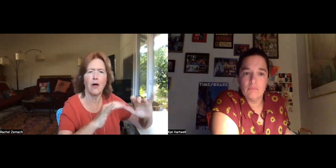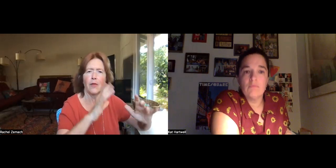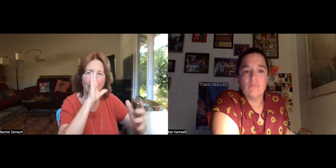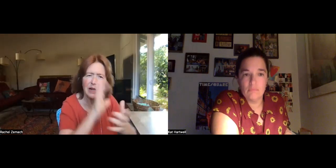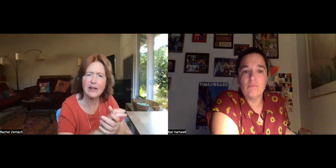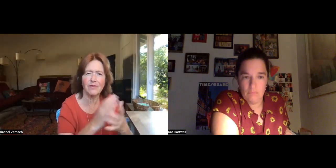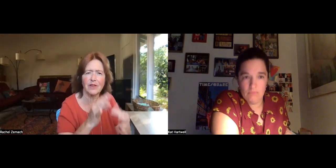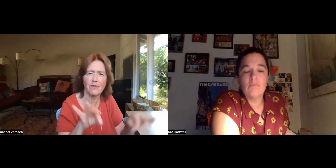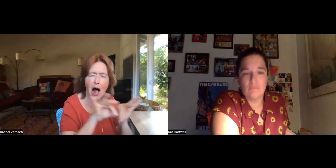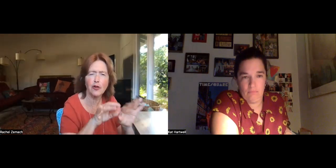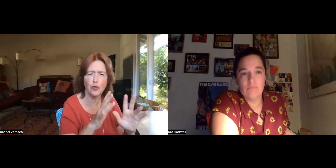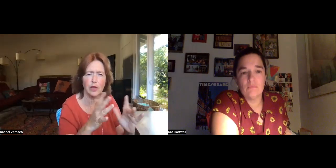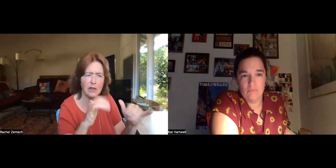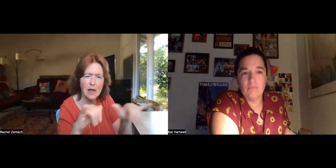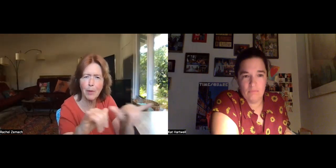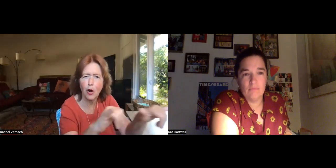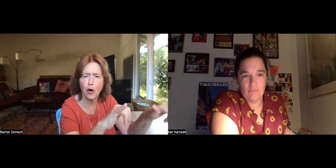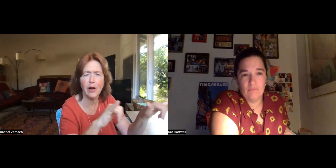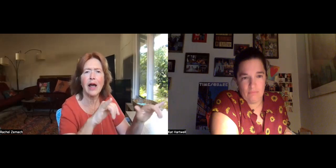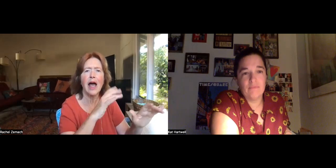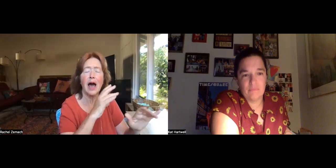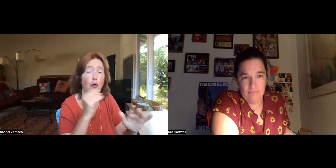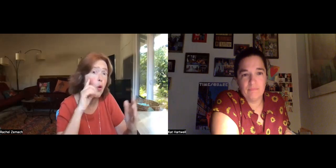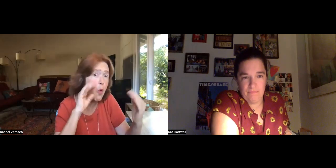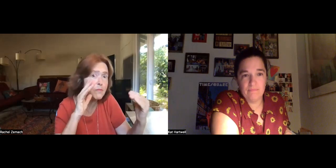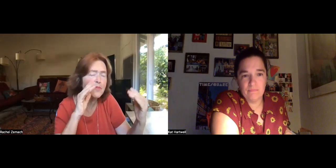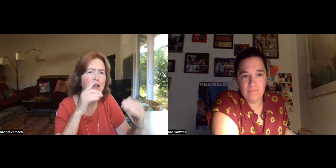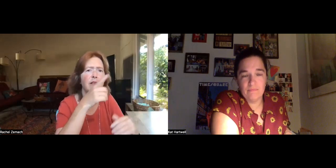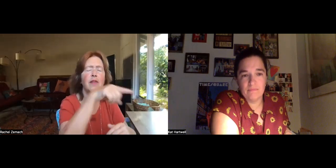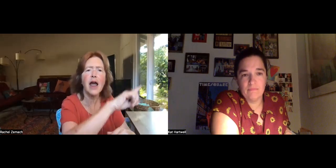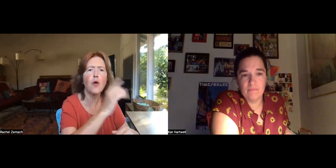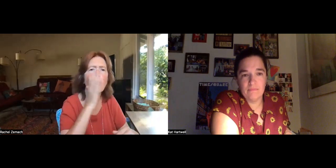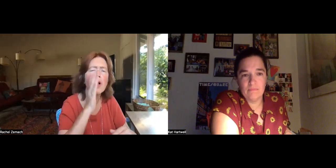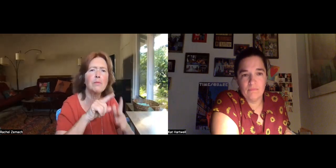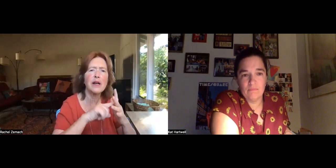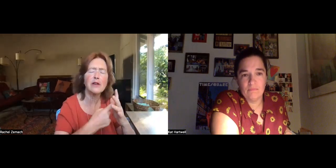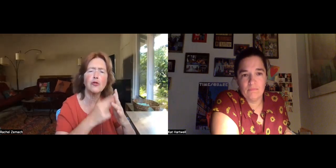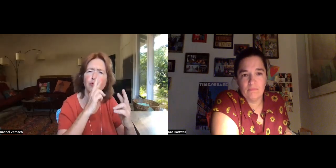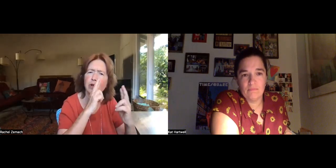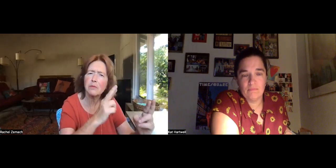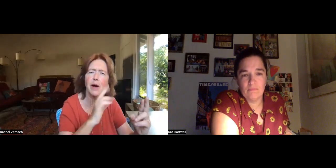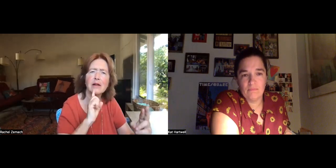the belief, the value. Similar, and hopefully they will begin to with